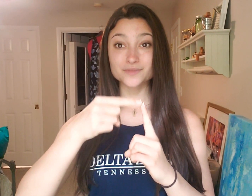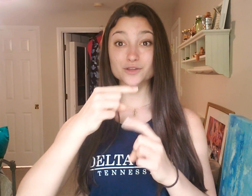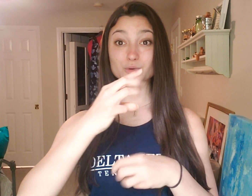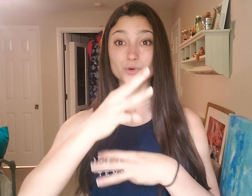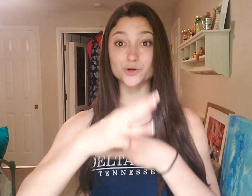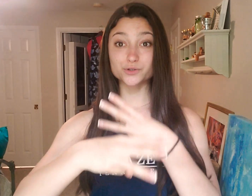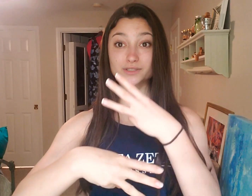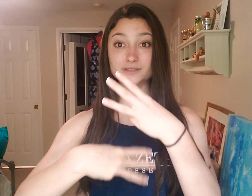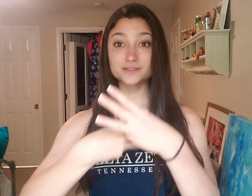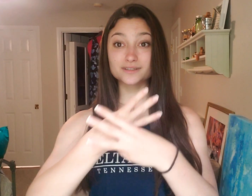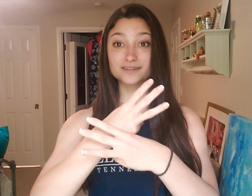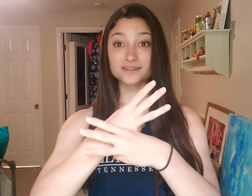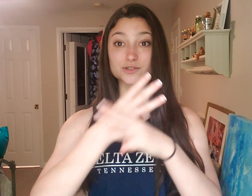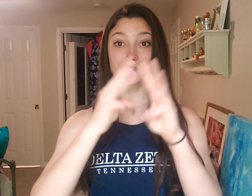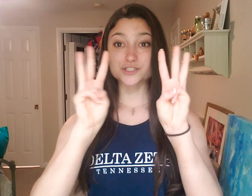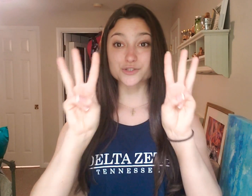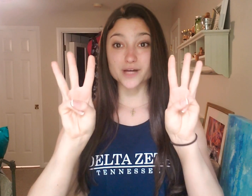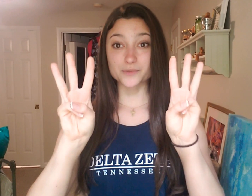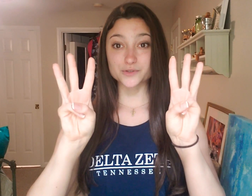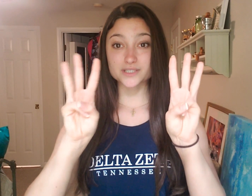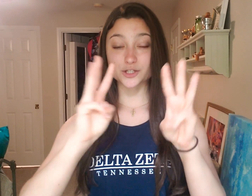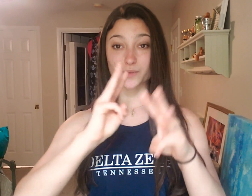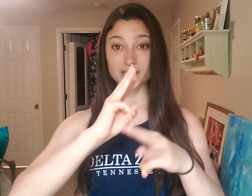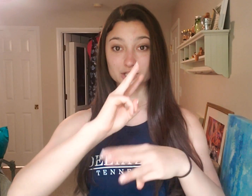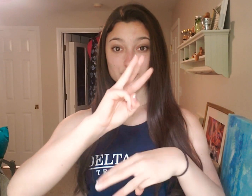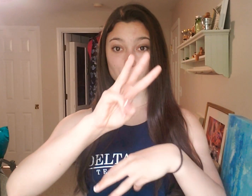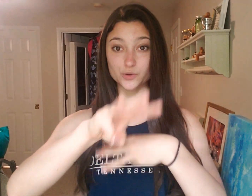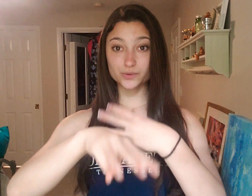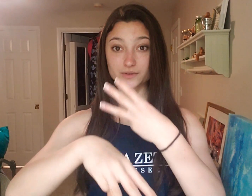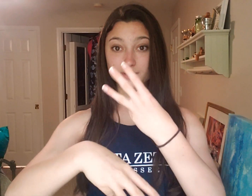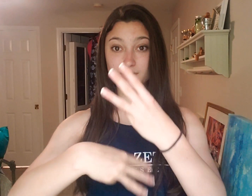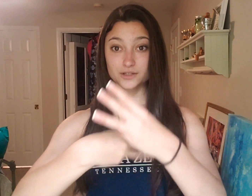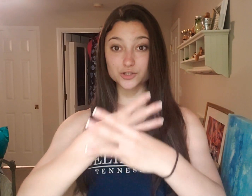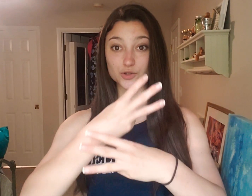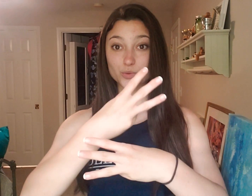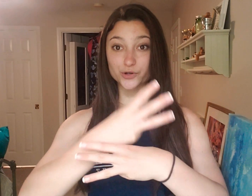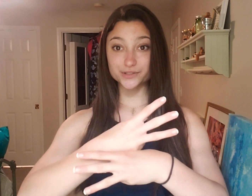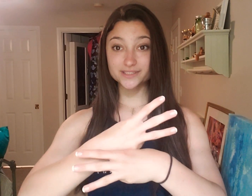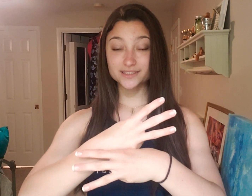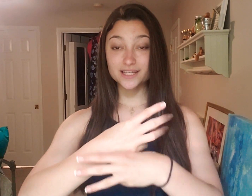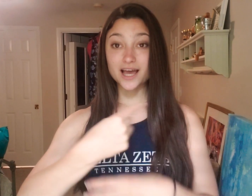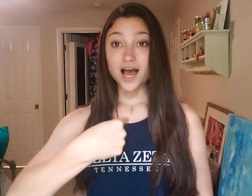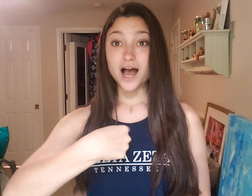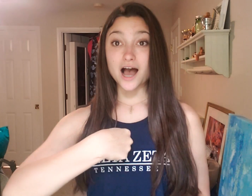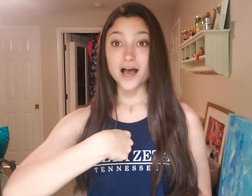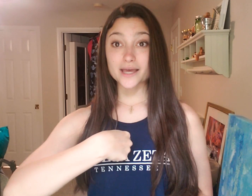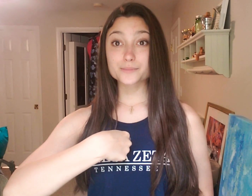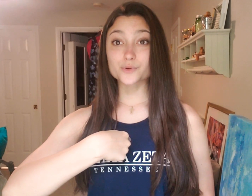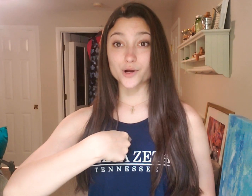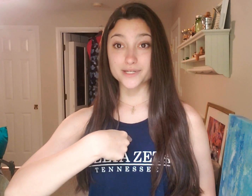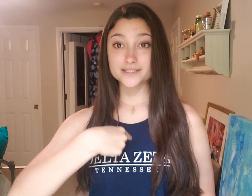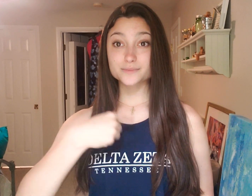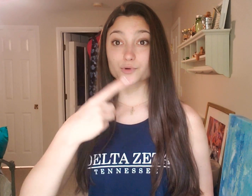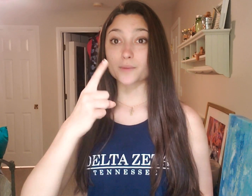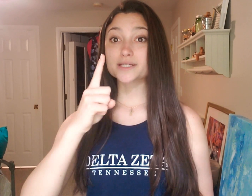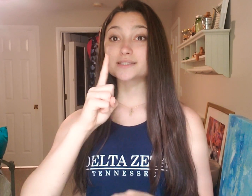the world. So this is two W's and you're making a circle. To the world, I promise. Promise is